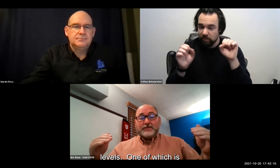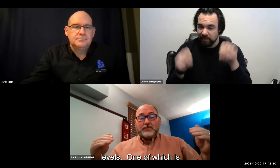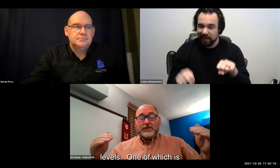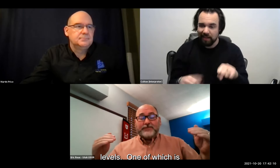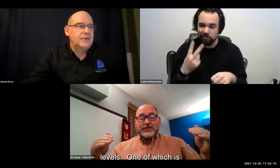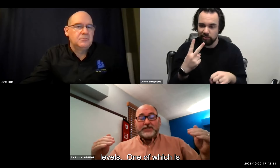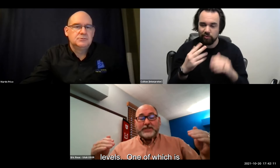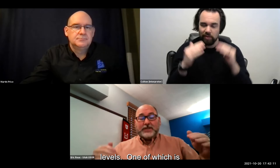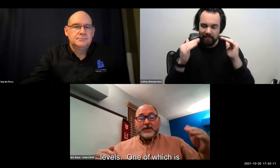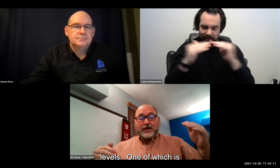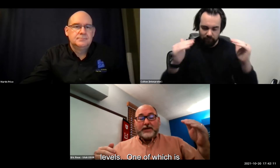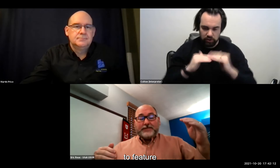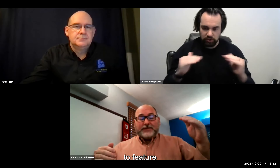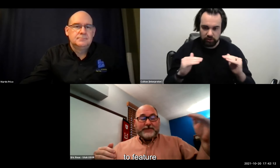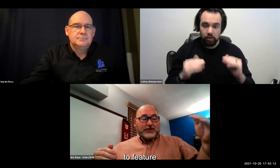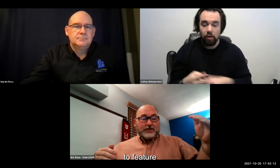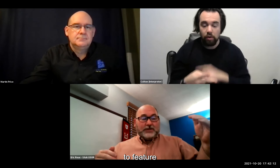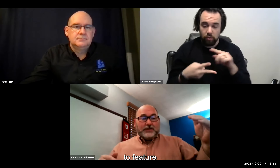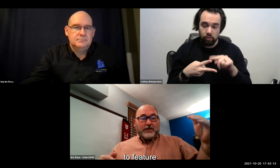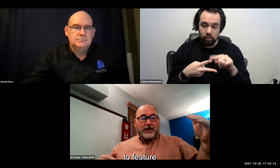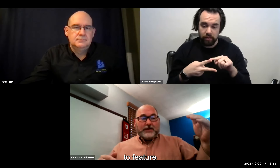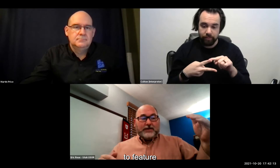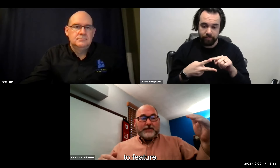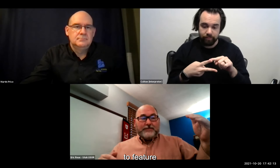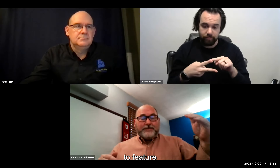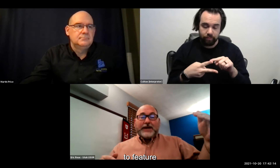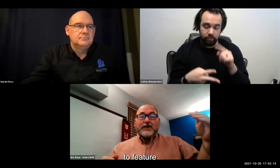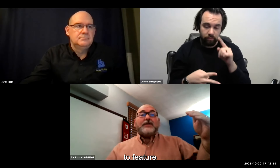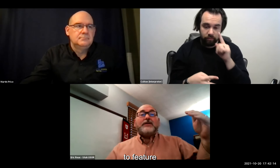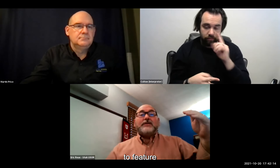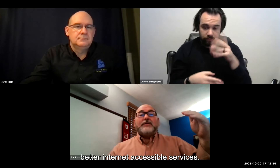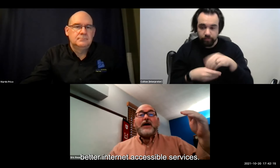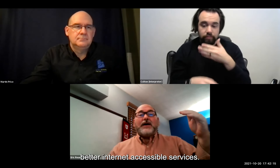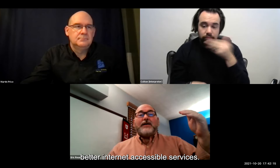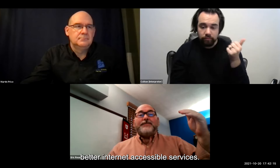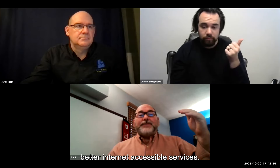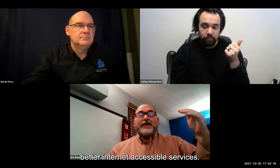levels, one of which is to feature better